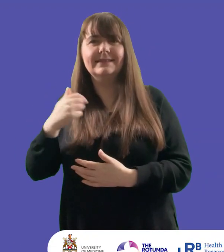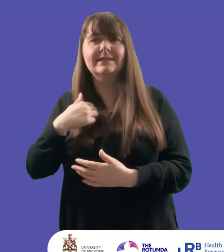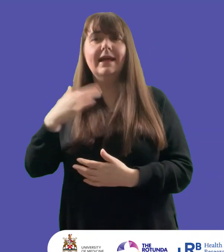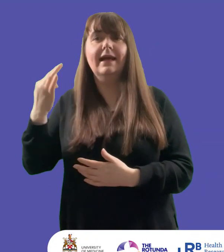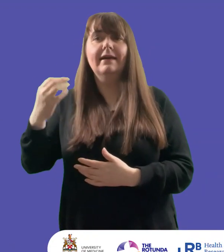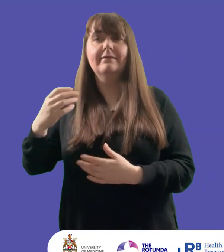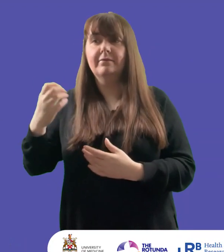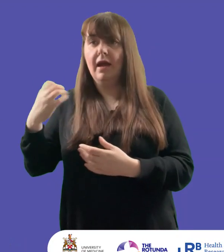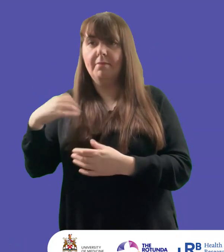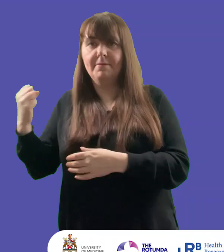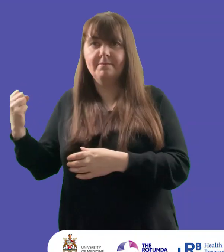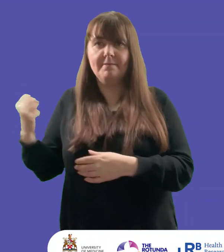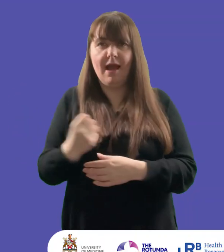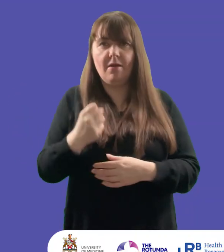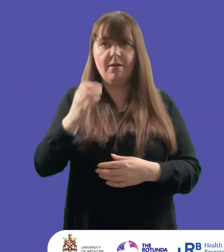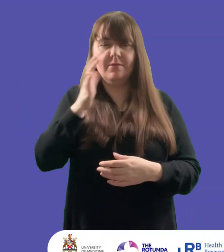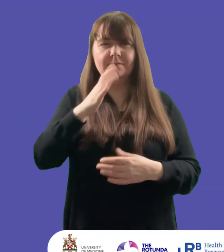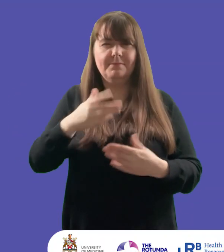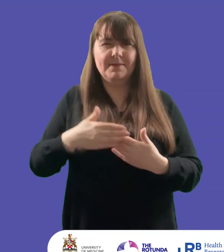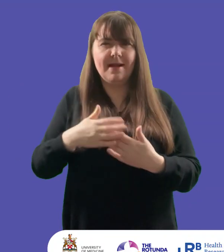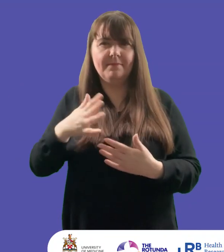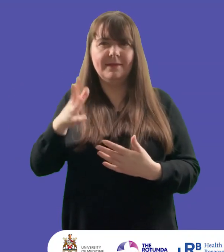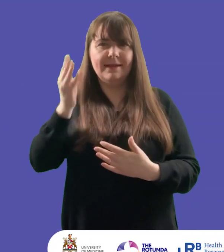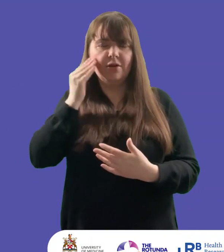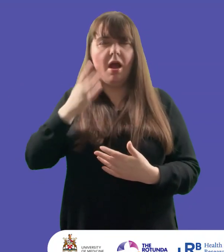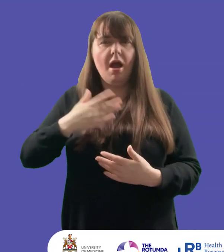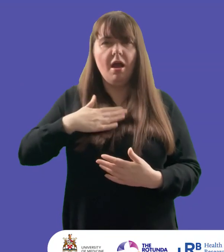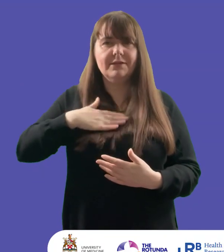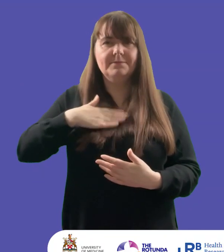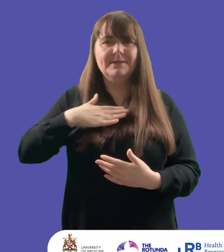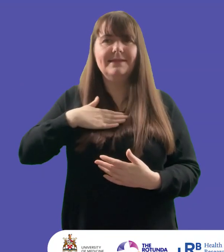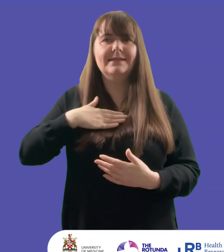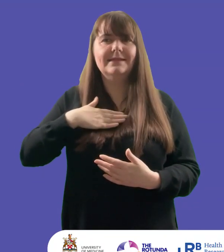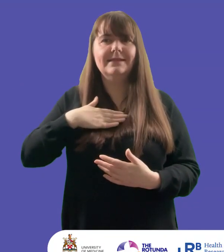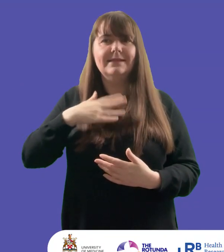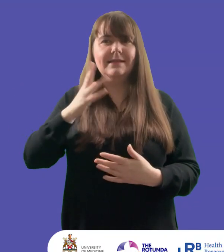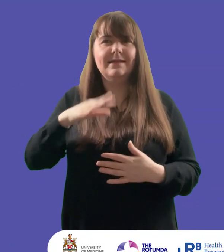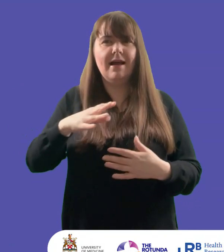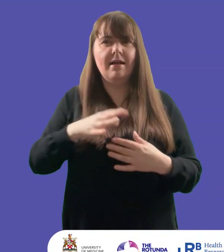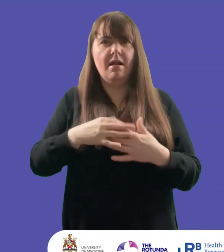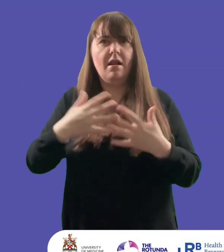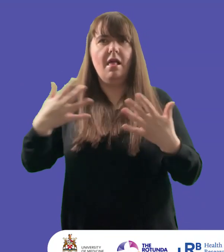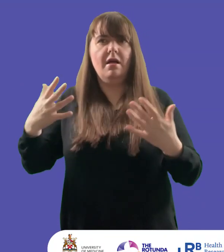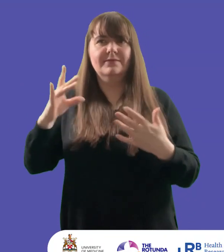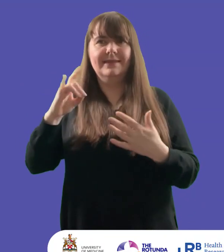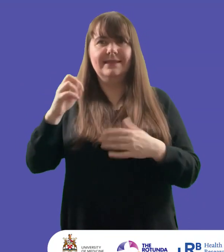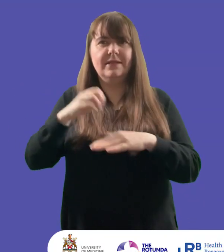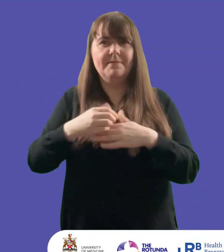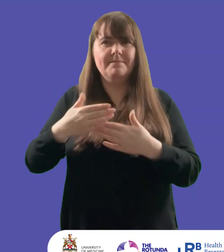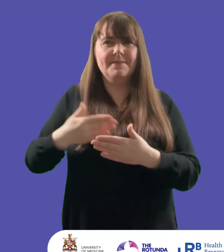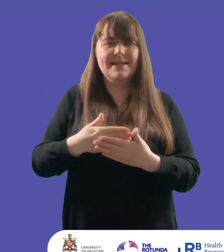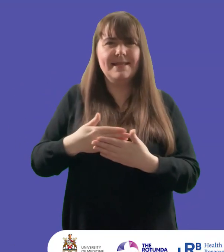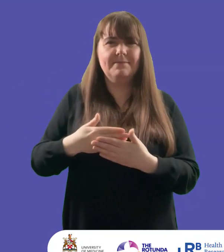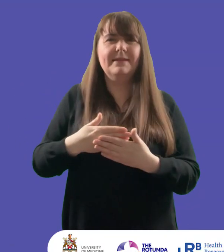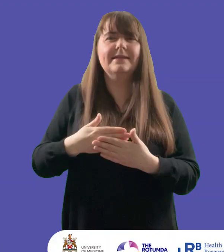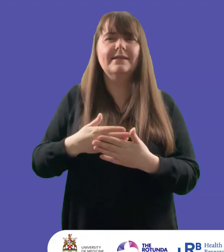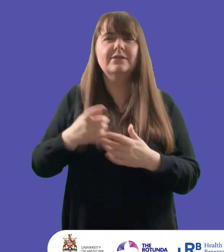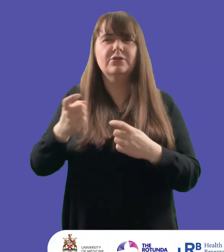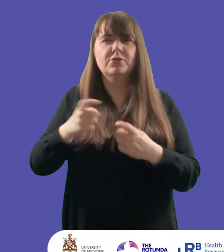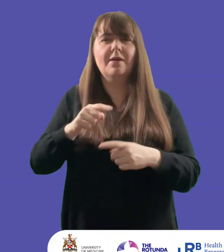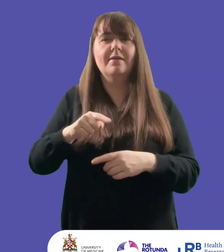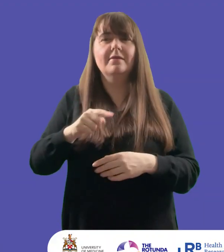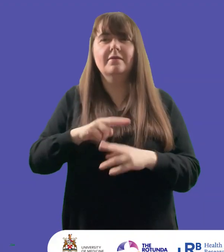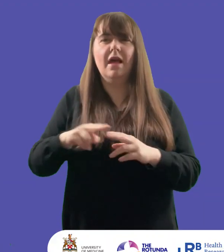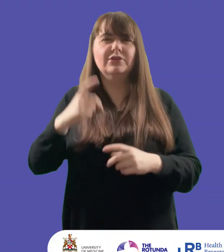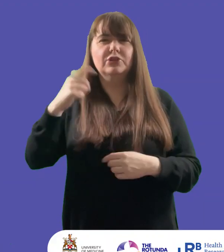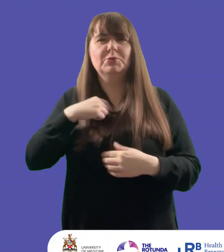power Doppler to allow you to hear the baby's heartbeat, that potentially emits a lot of heat to the baby for that period. So